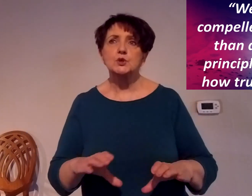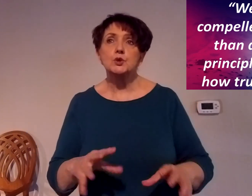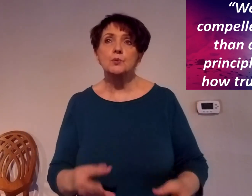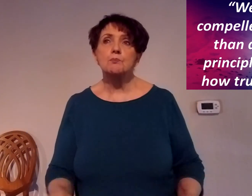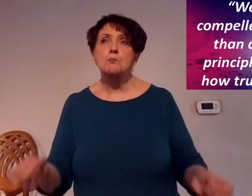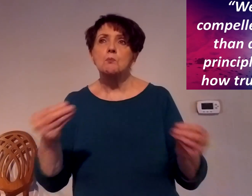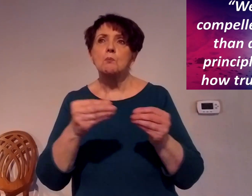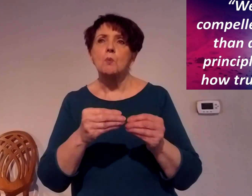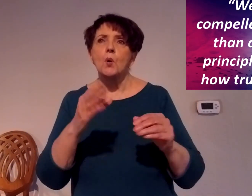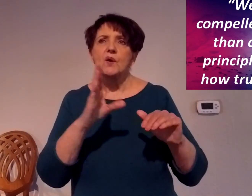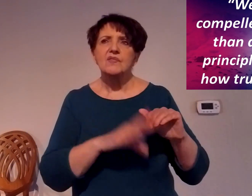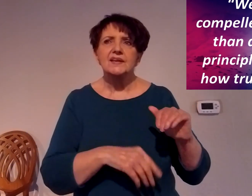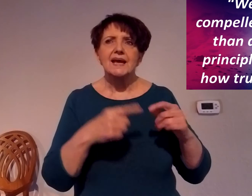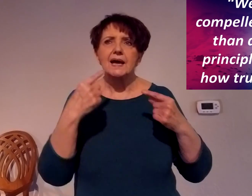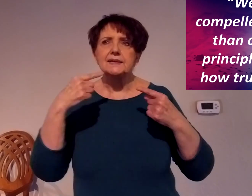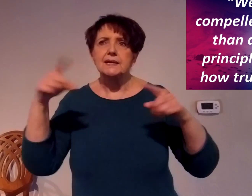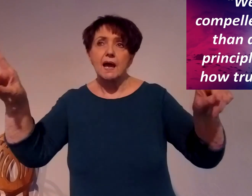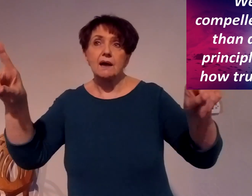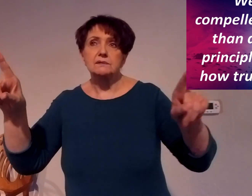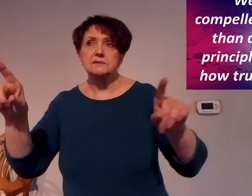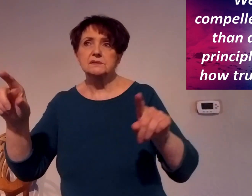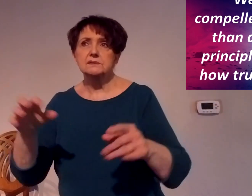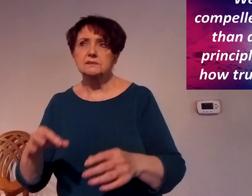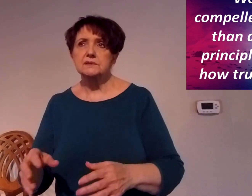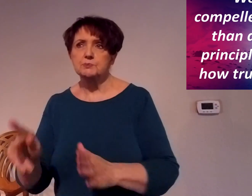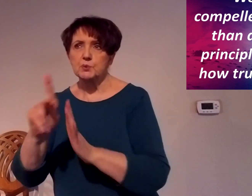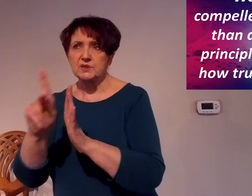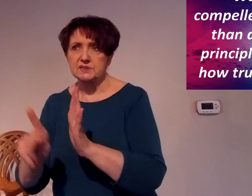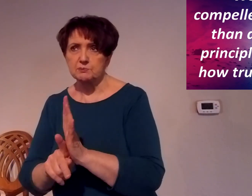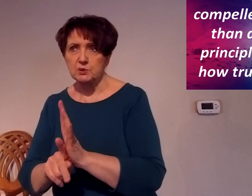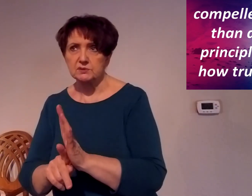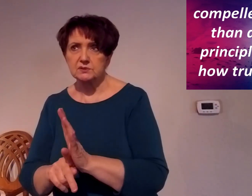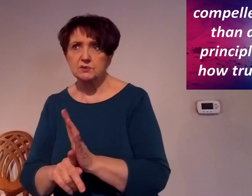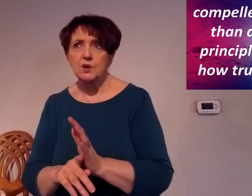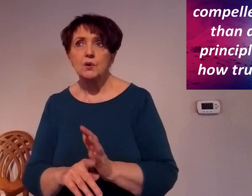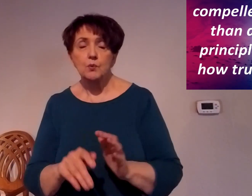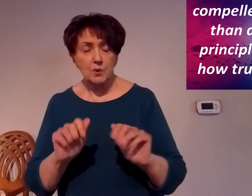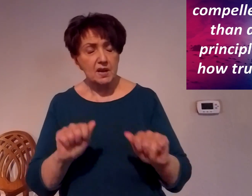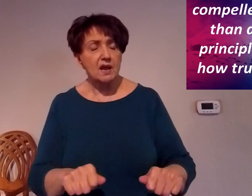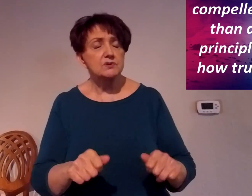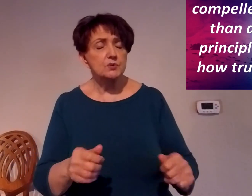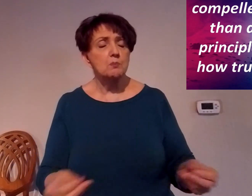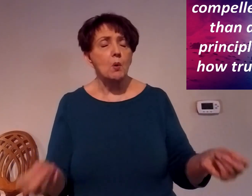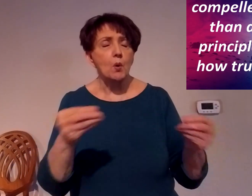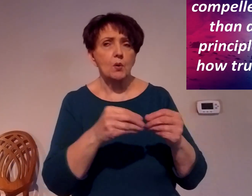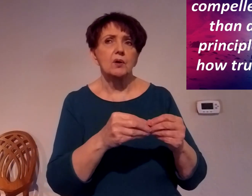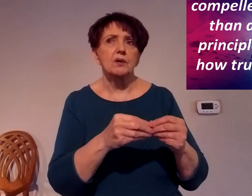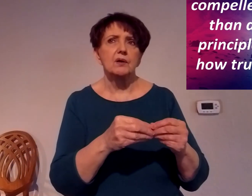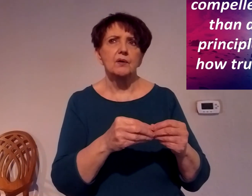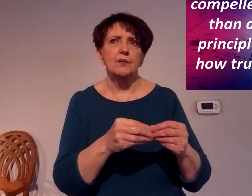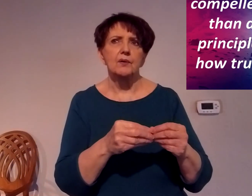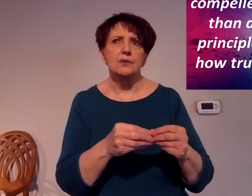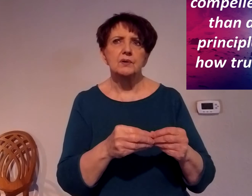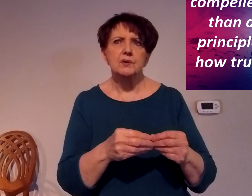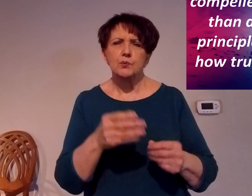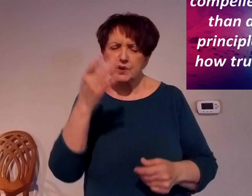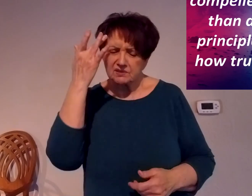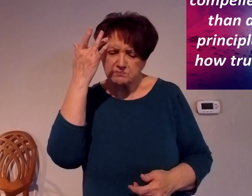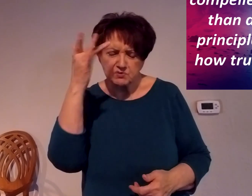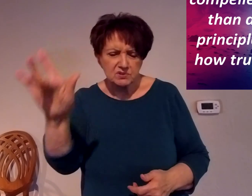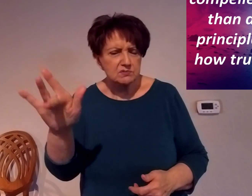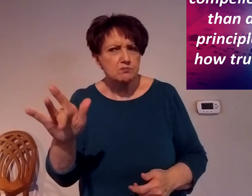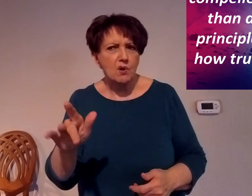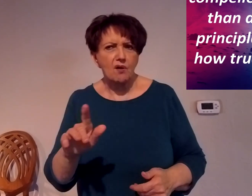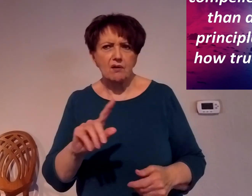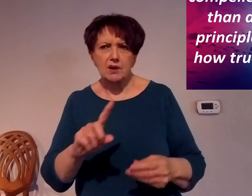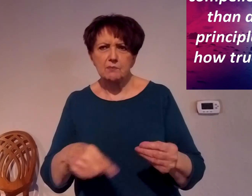a spiritual principle. We can talk about what Science of Mind teaches, and we can be so smart about it.